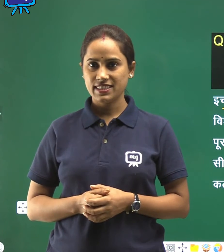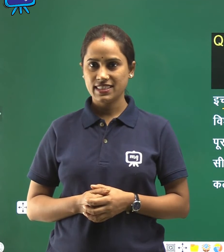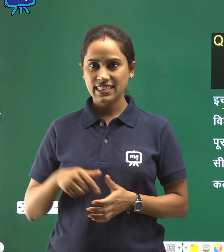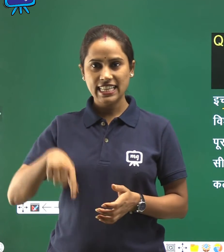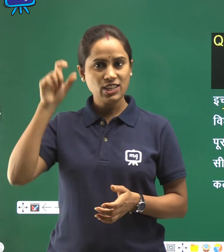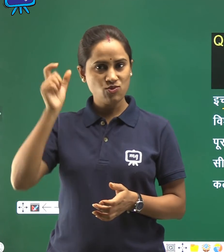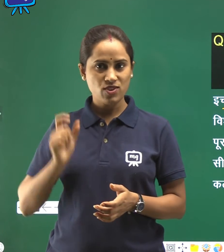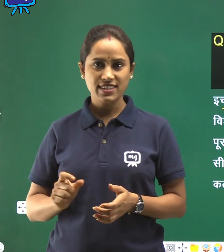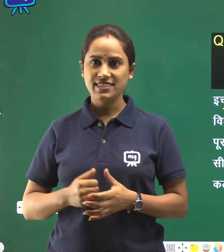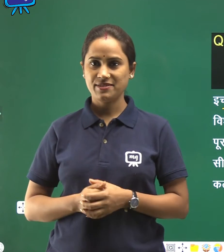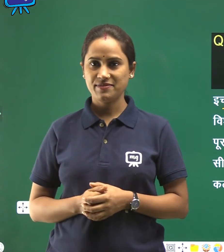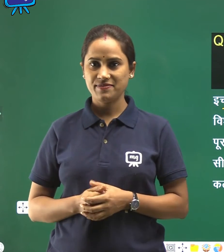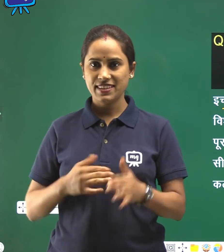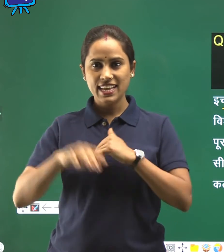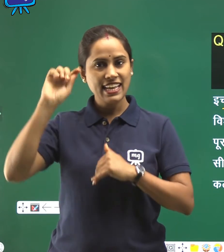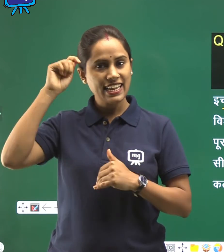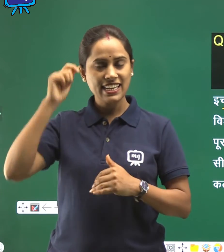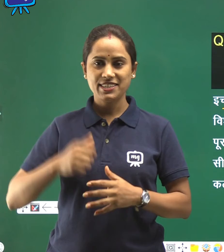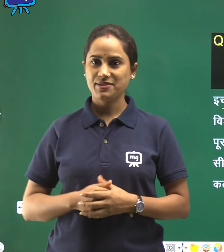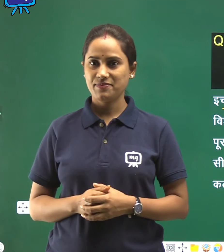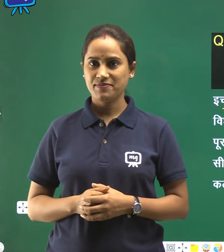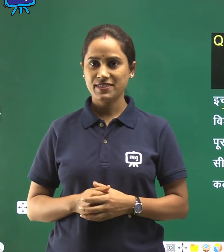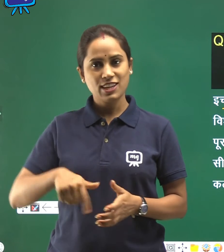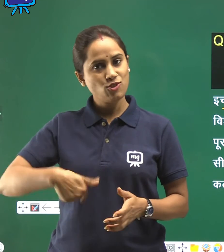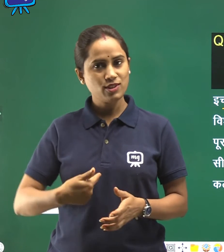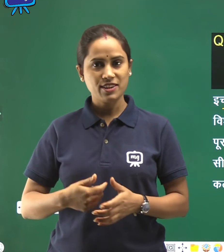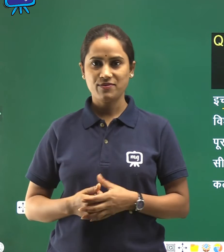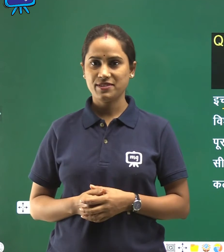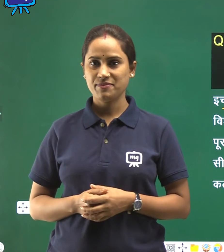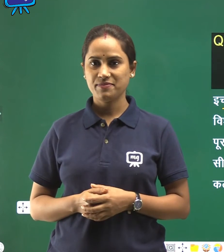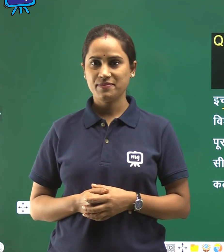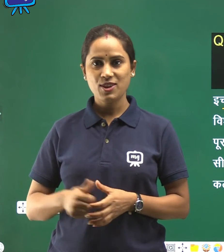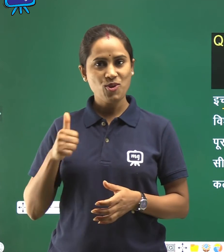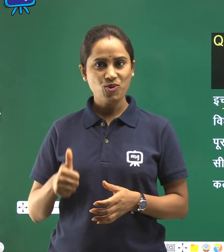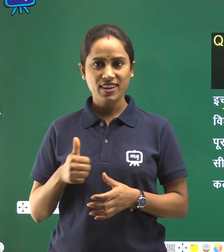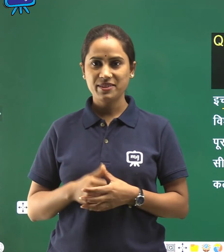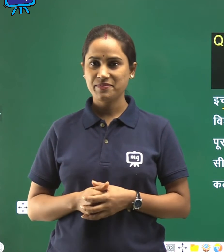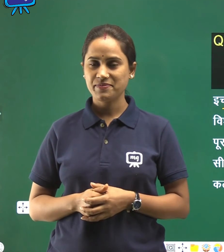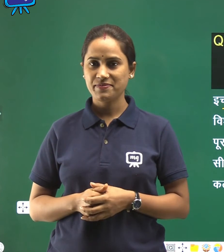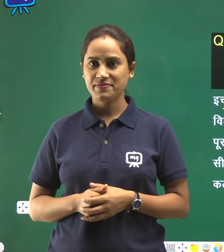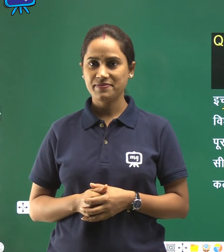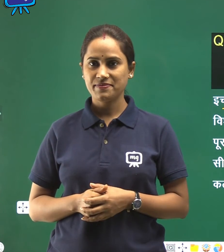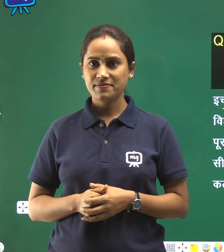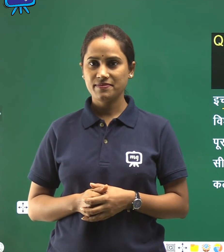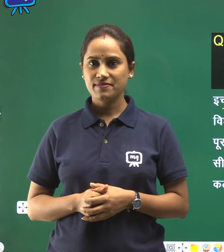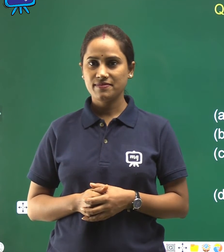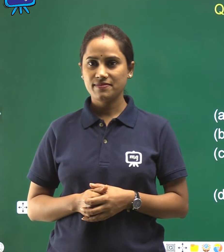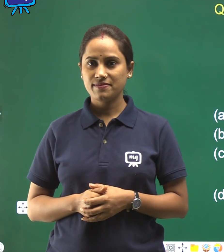these words in English yourself. Okay?